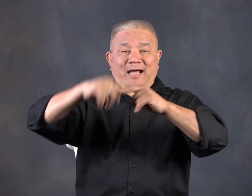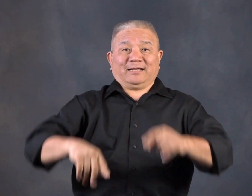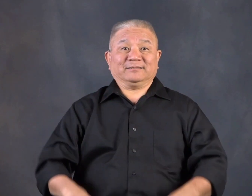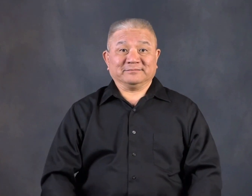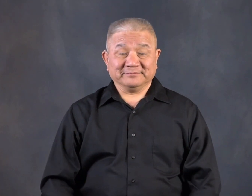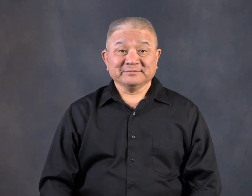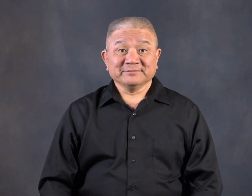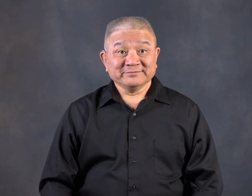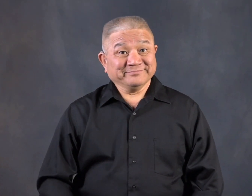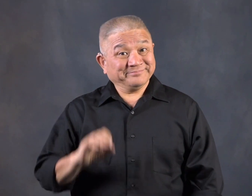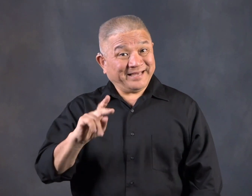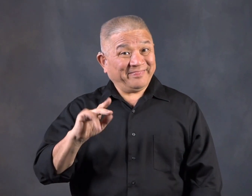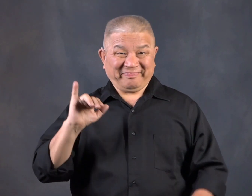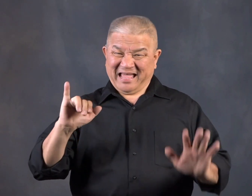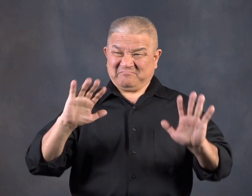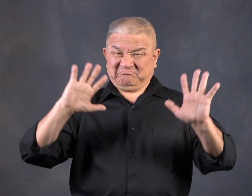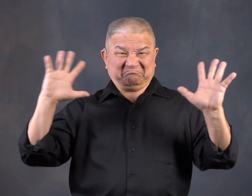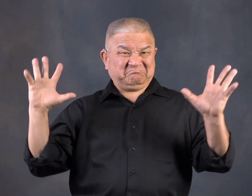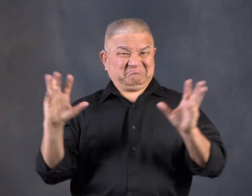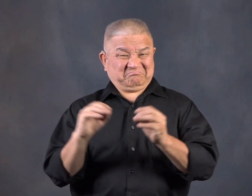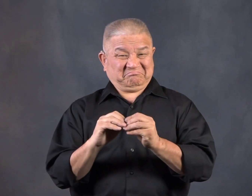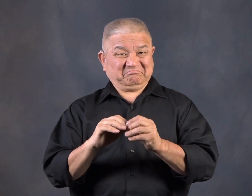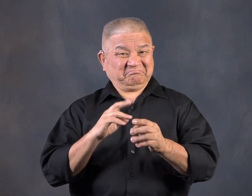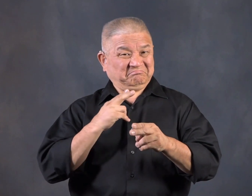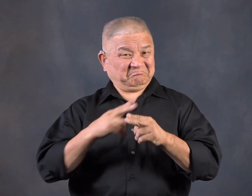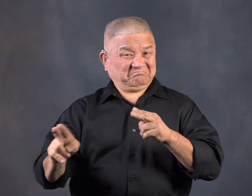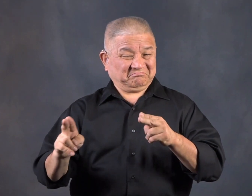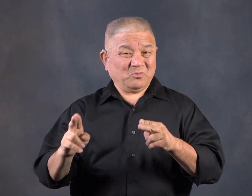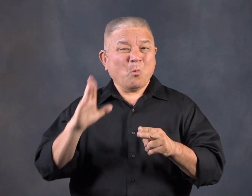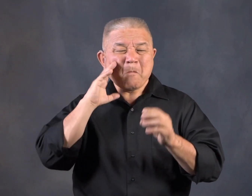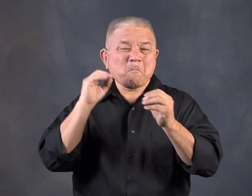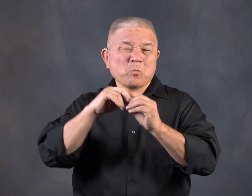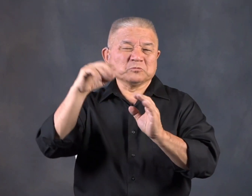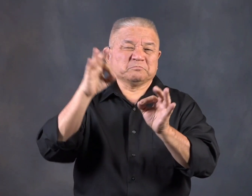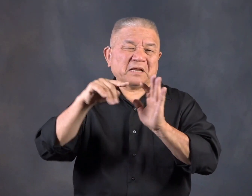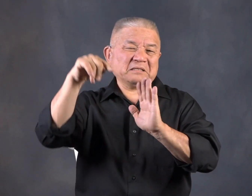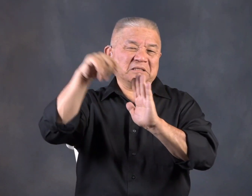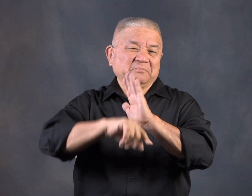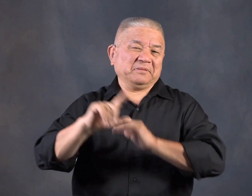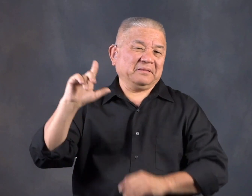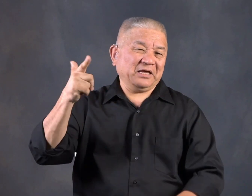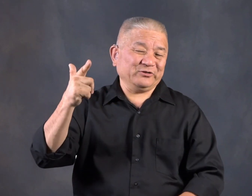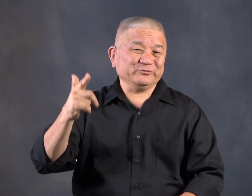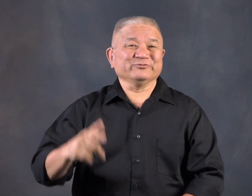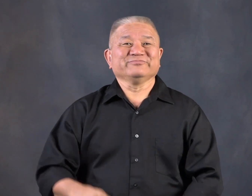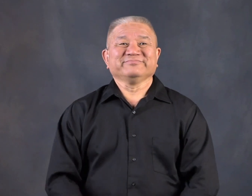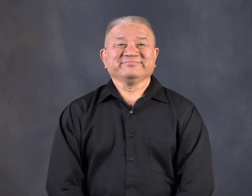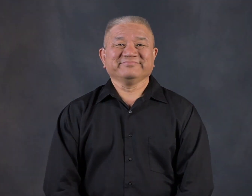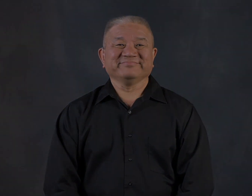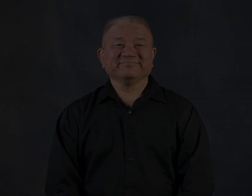not using that. This is just a general introduction to Zoom, and I'll get into more depth later.